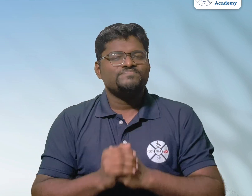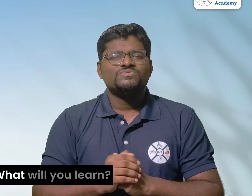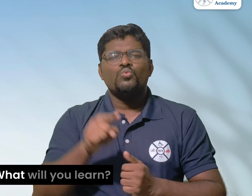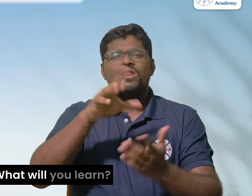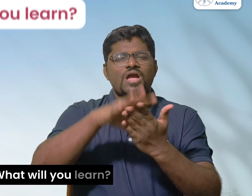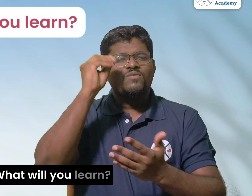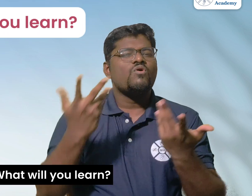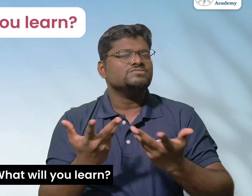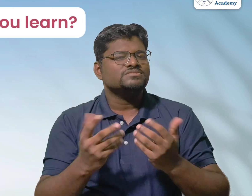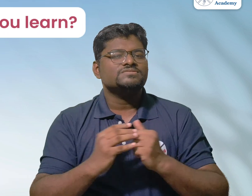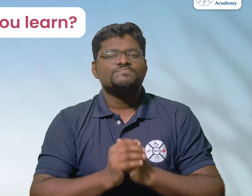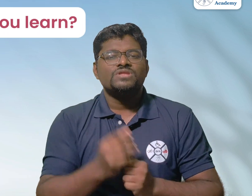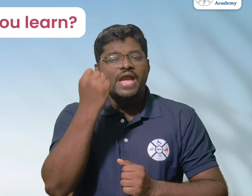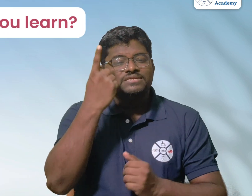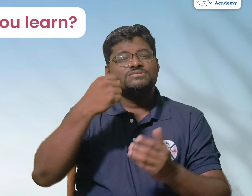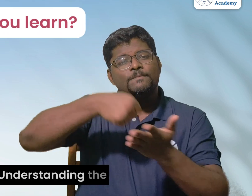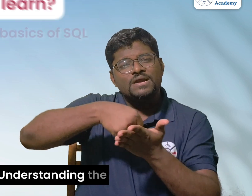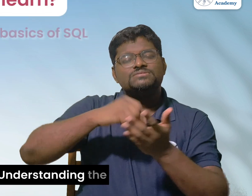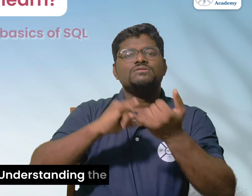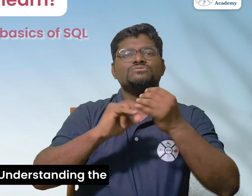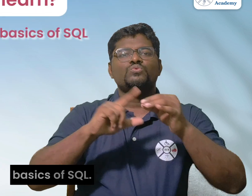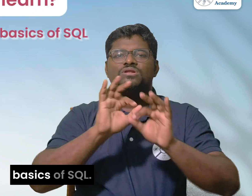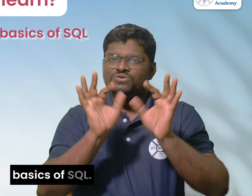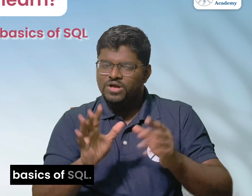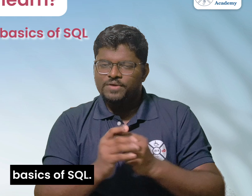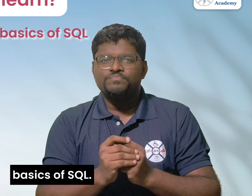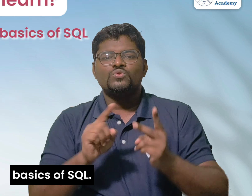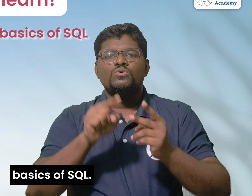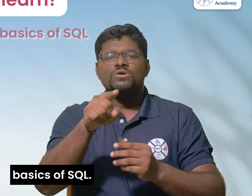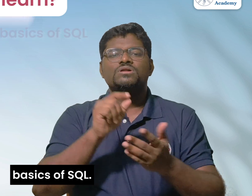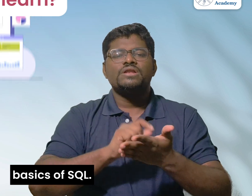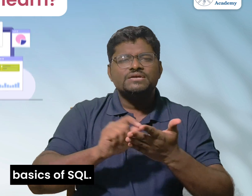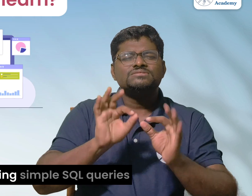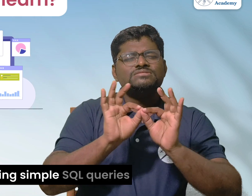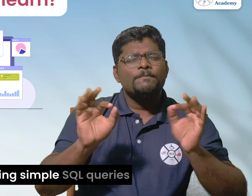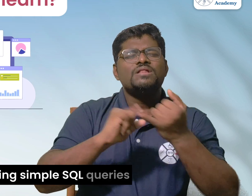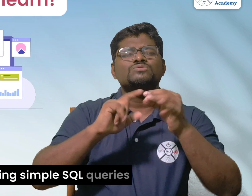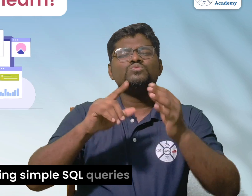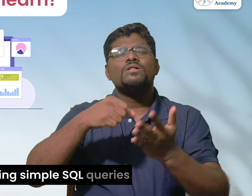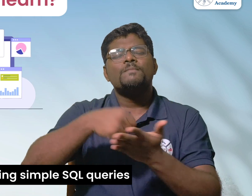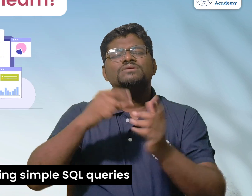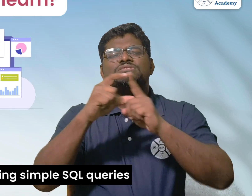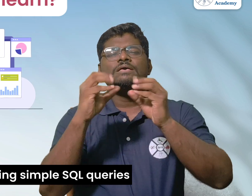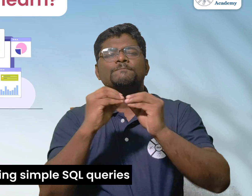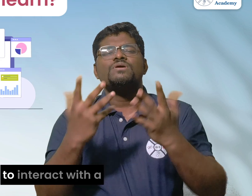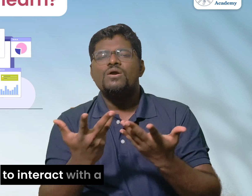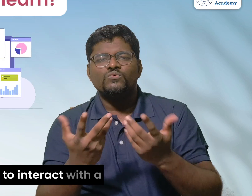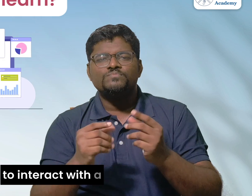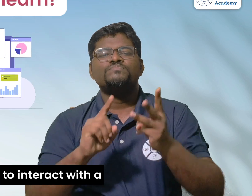What will you learn? Understanding the basics of SQL, writing simple SQL queries to interact with a